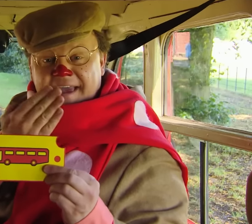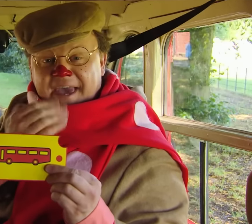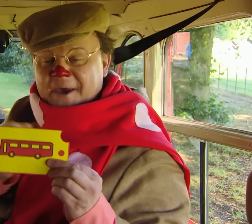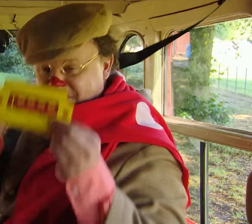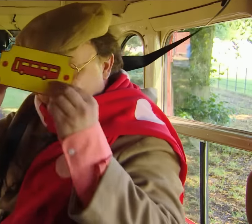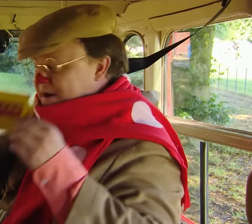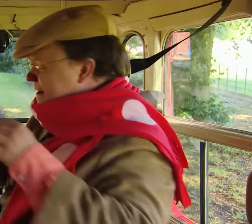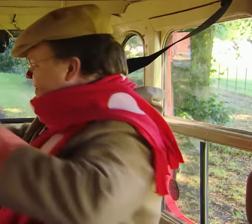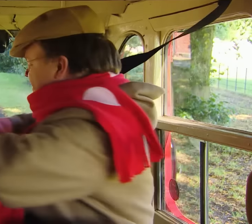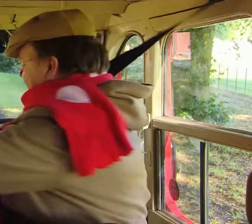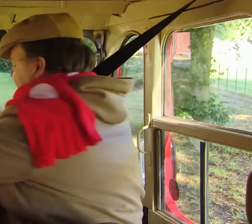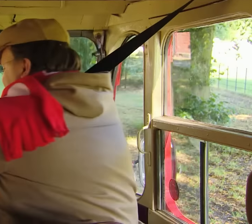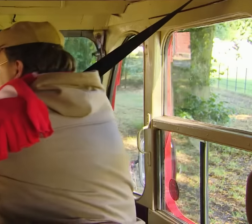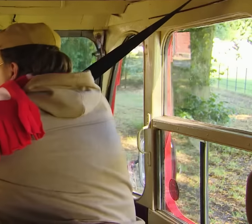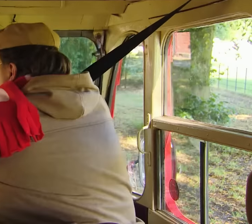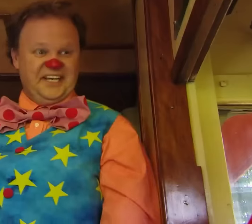you! Right.